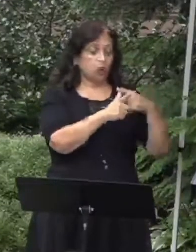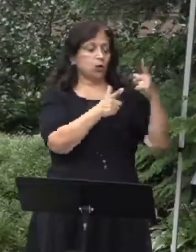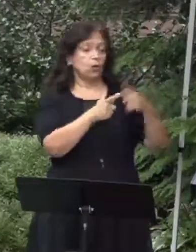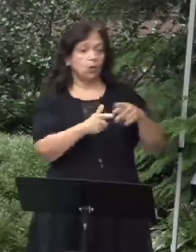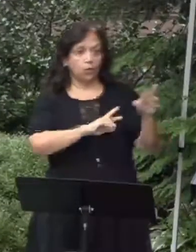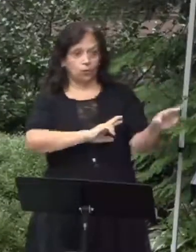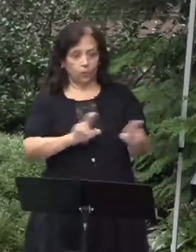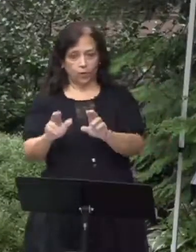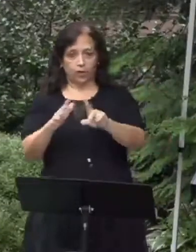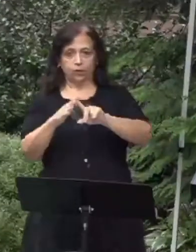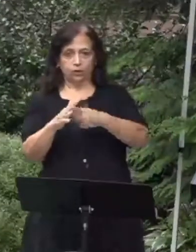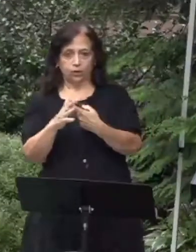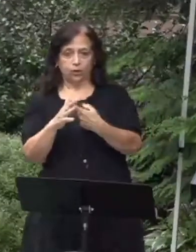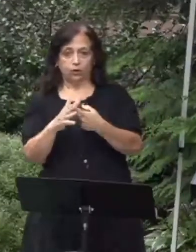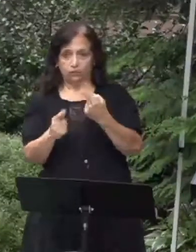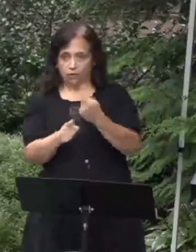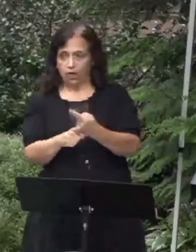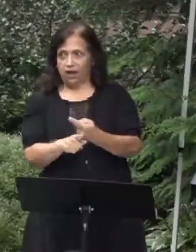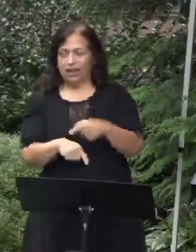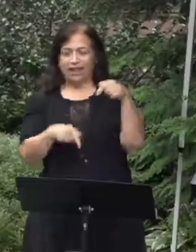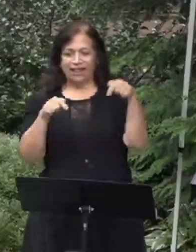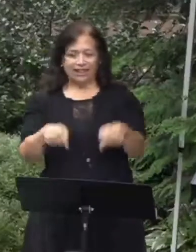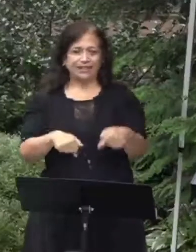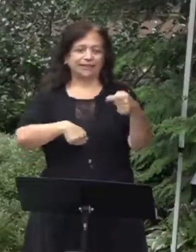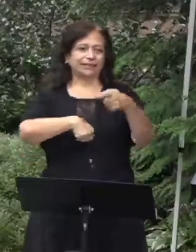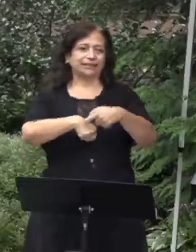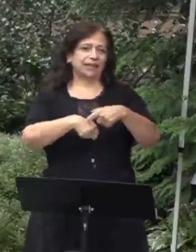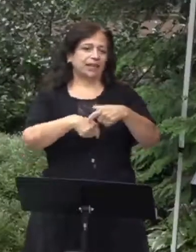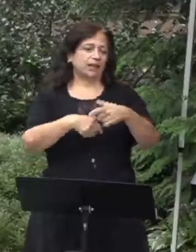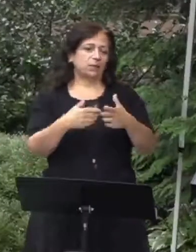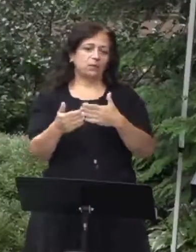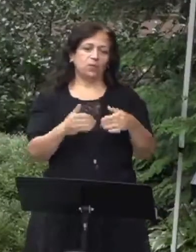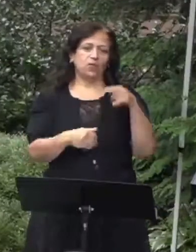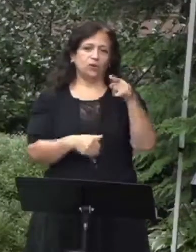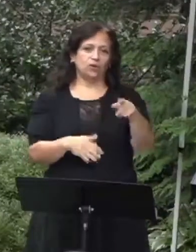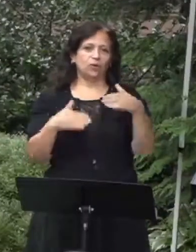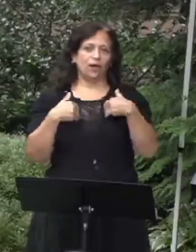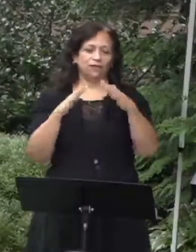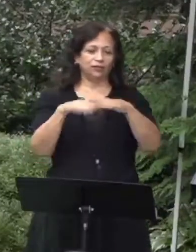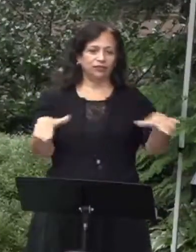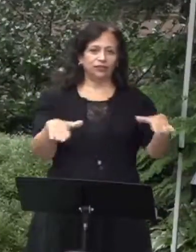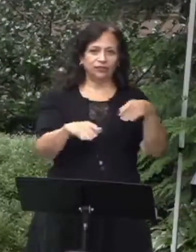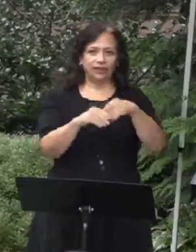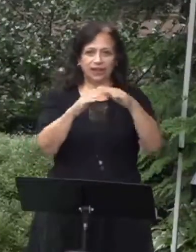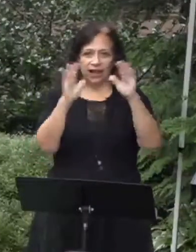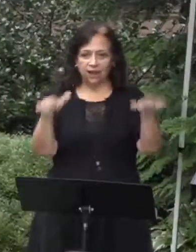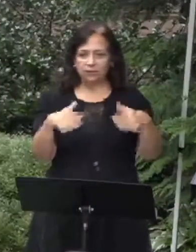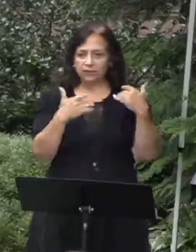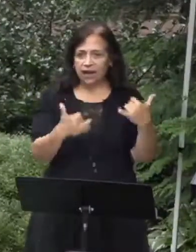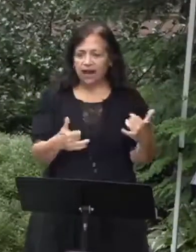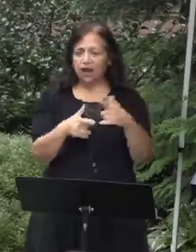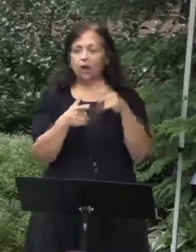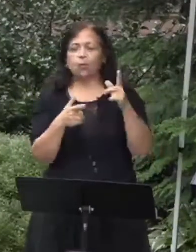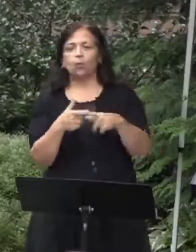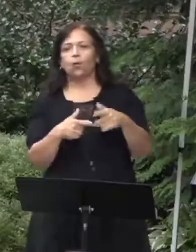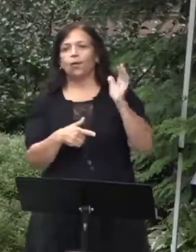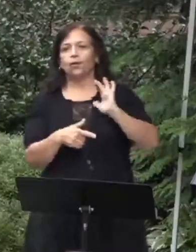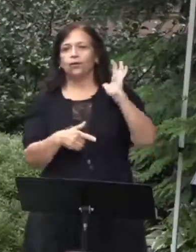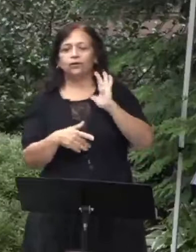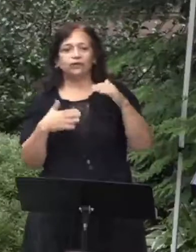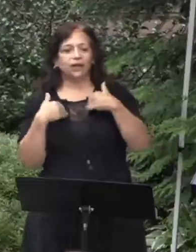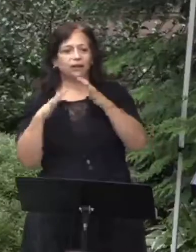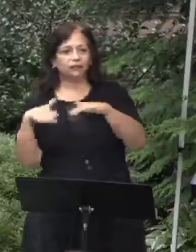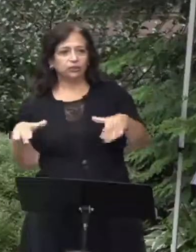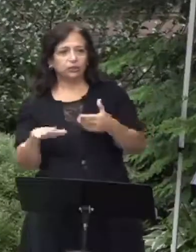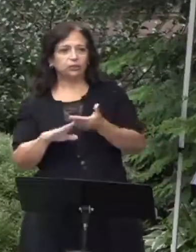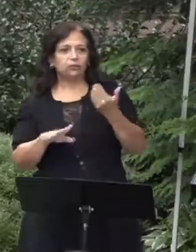about to start, right? This is a time, whether you have children in your house now or had children in your